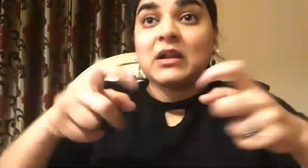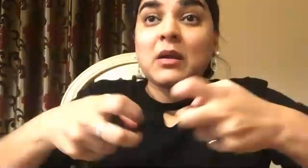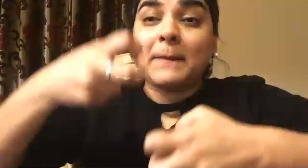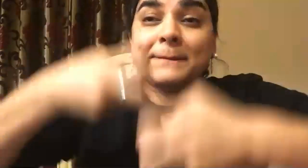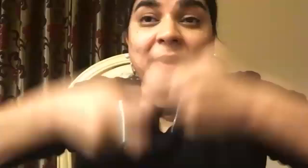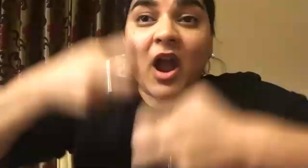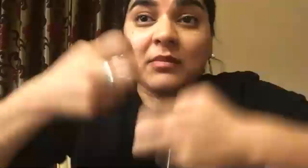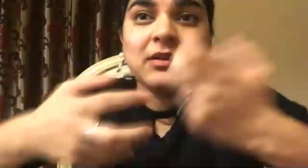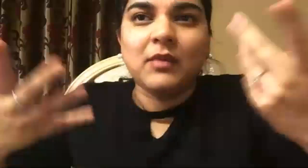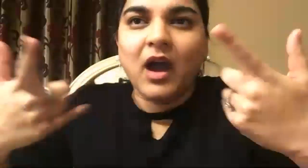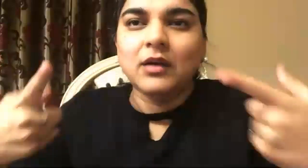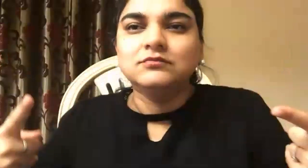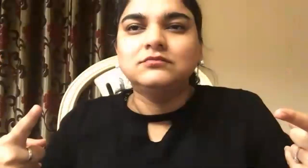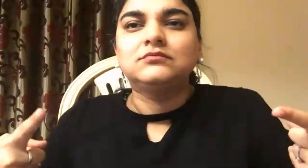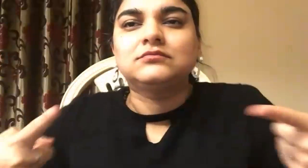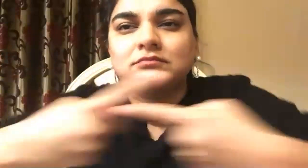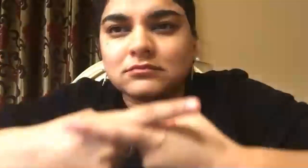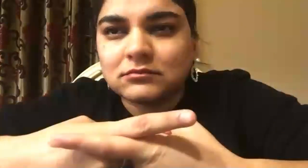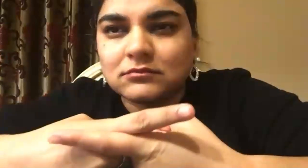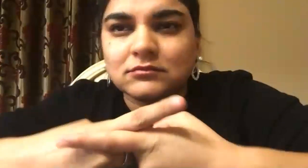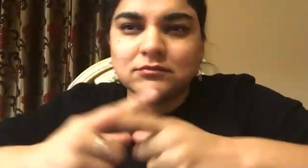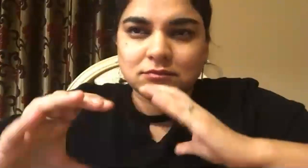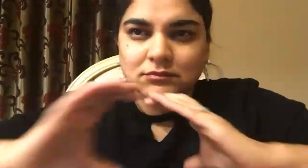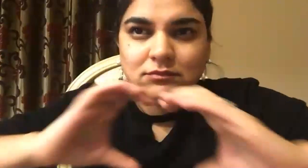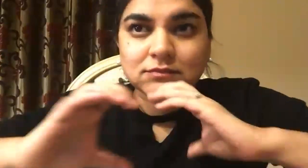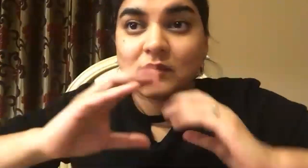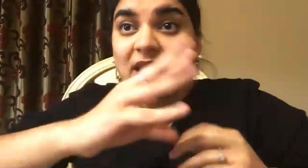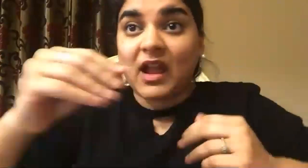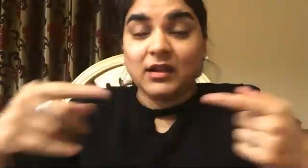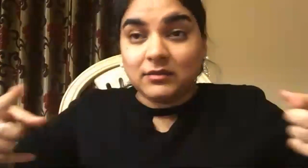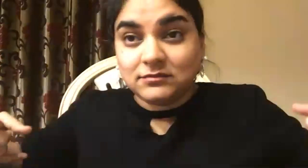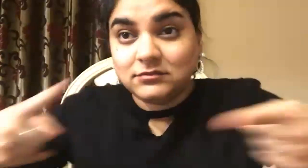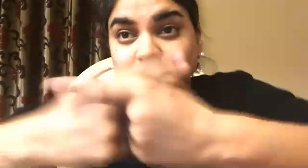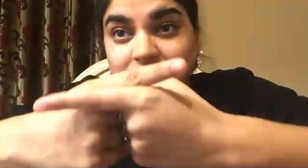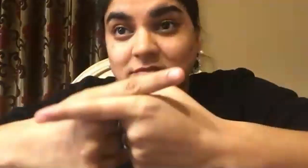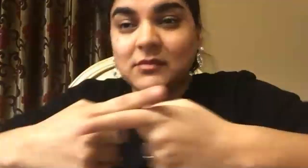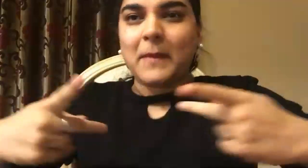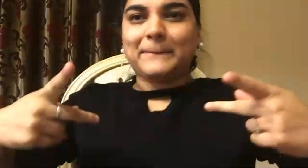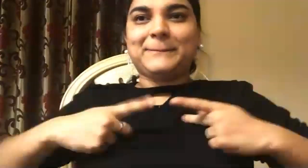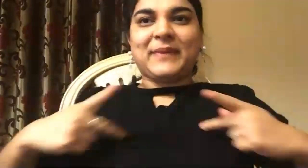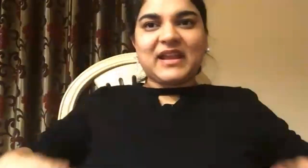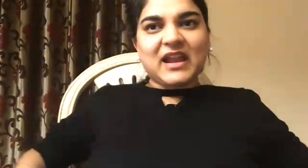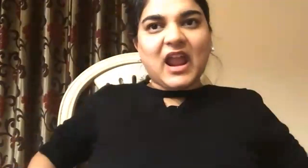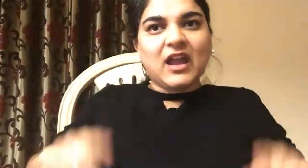fine. I mean, this is just a preference. But a lot of the times when they do have different cultures, there are